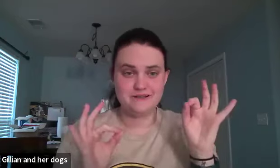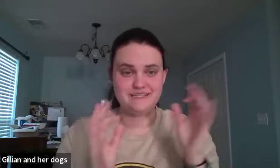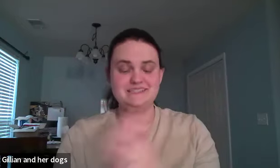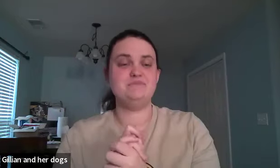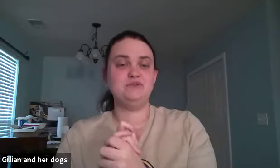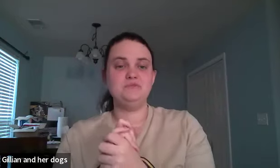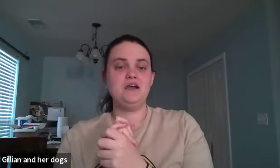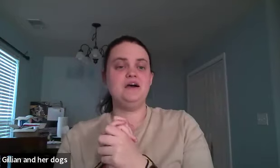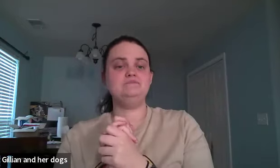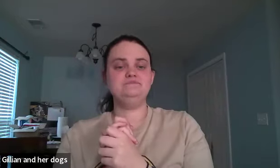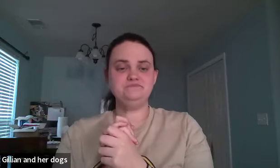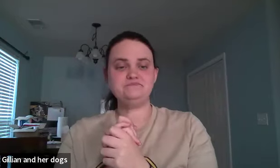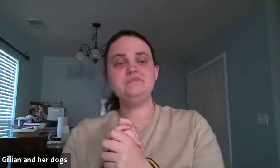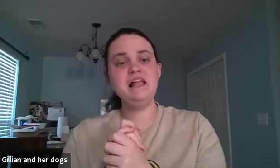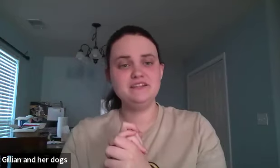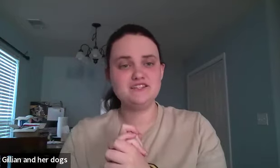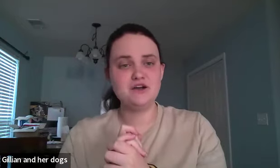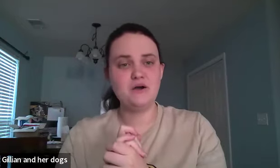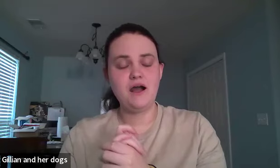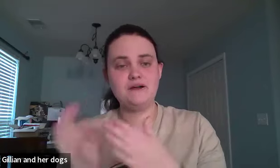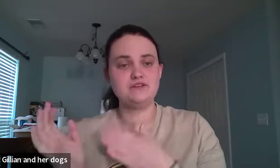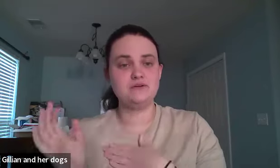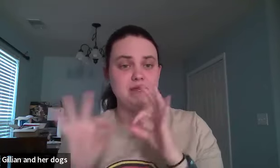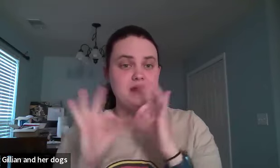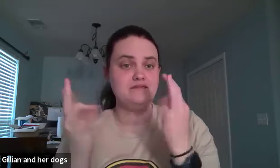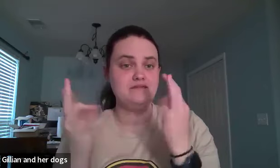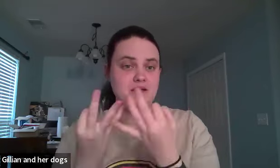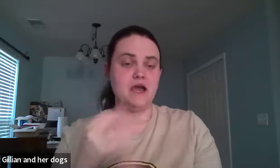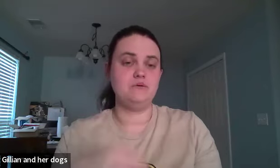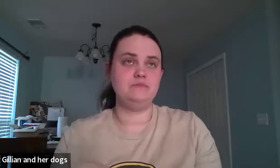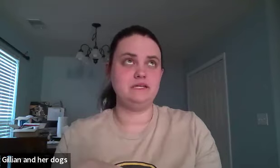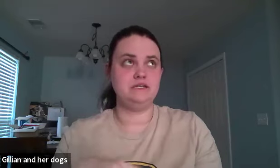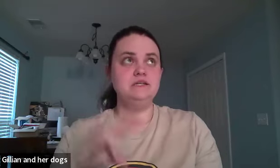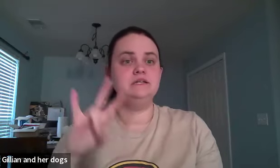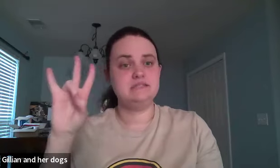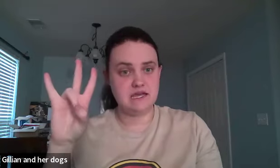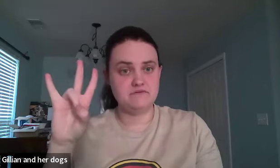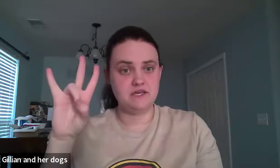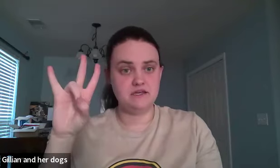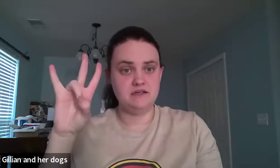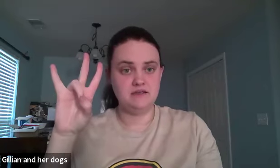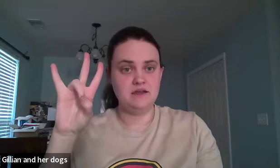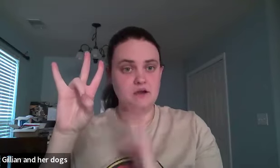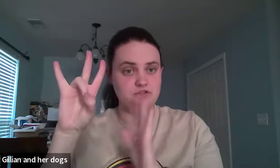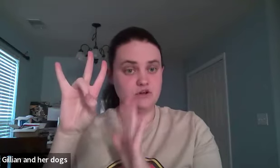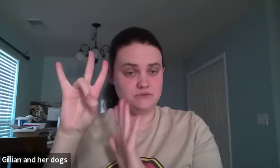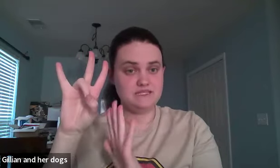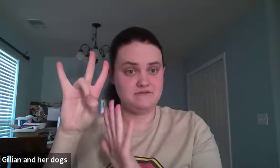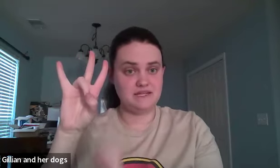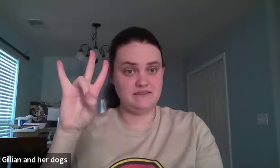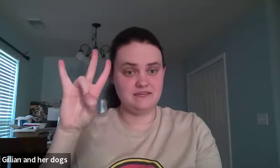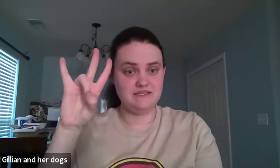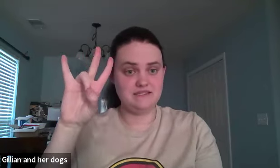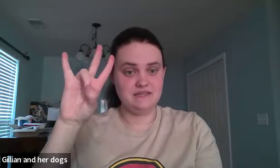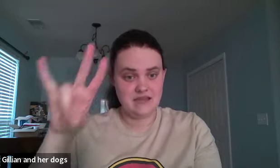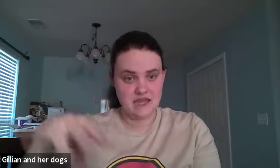perfect example. And so if I was going like my family, I would be 7. I would start with a 7 like this